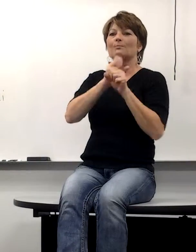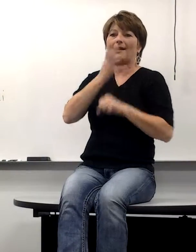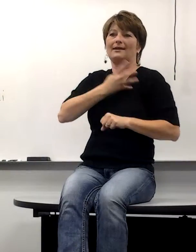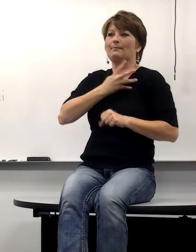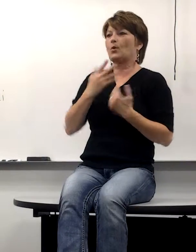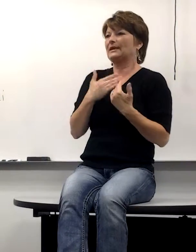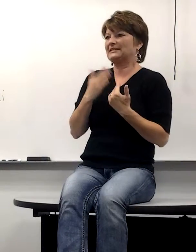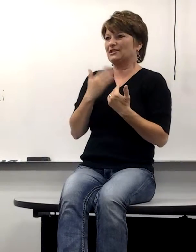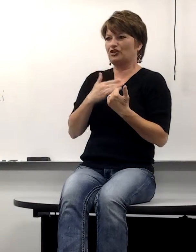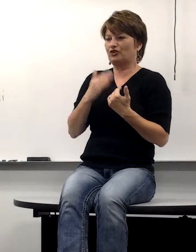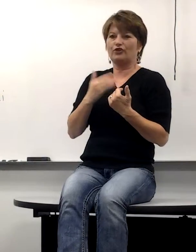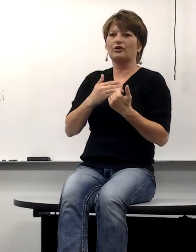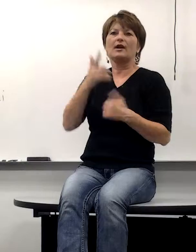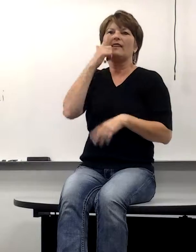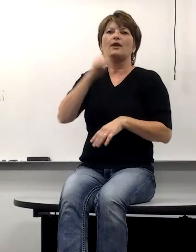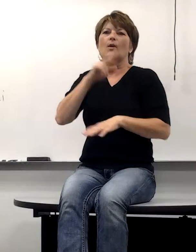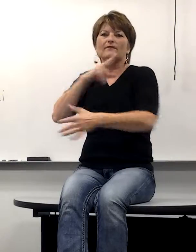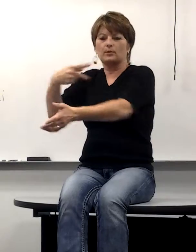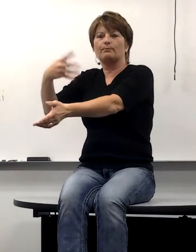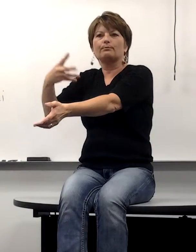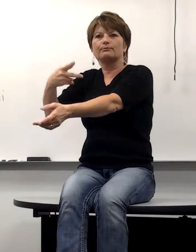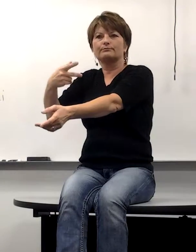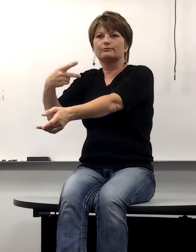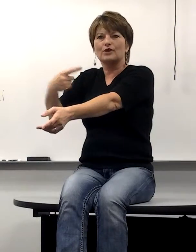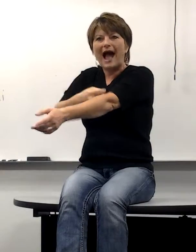and got blood through it. And it was easy.